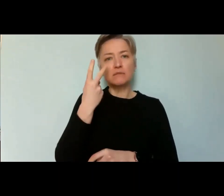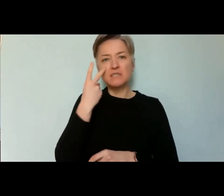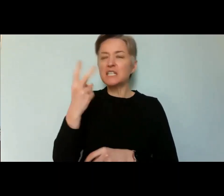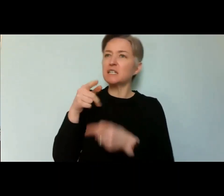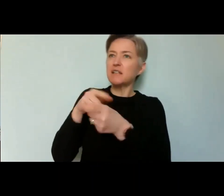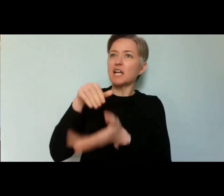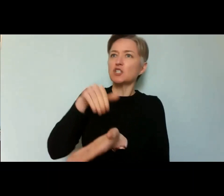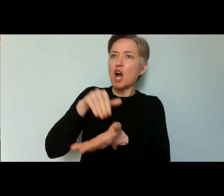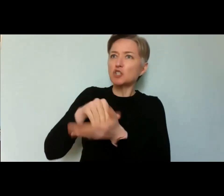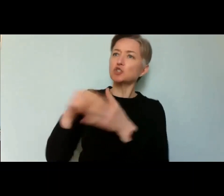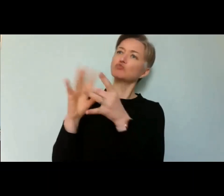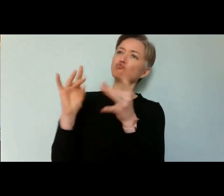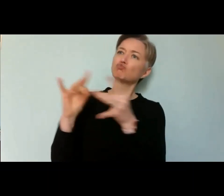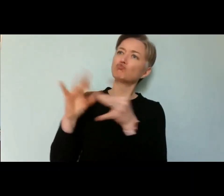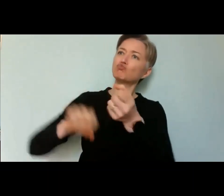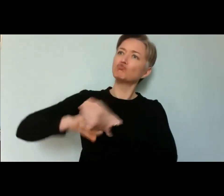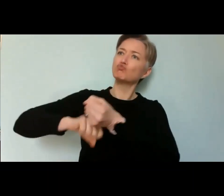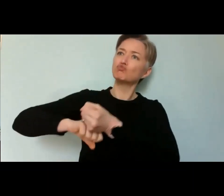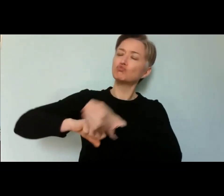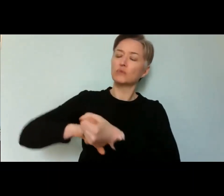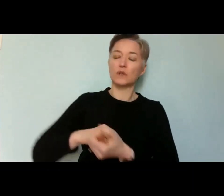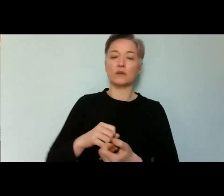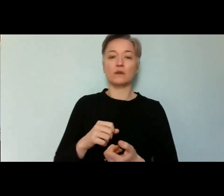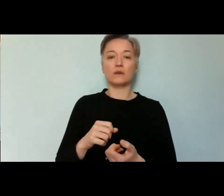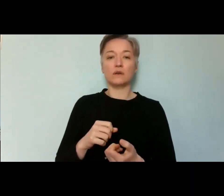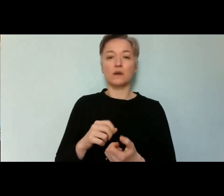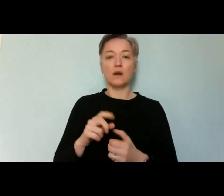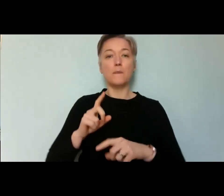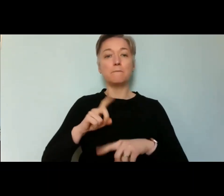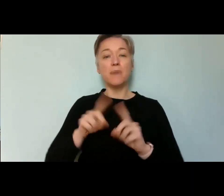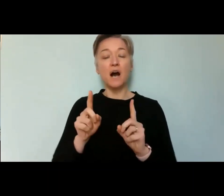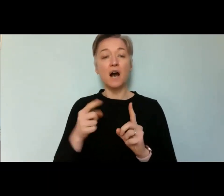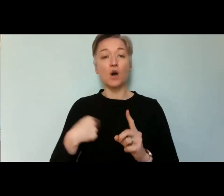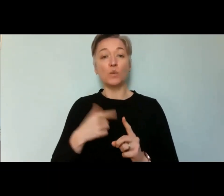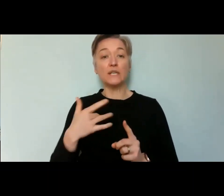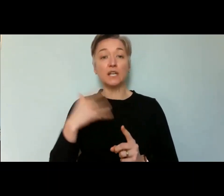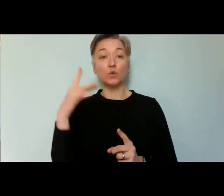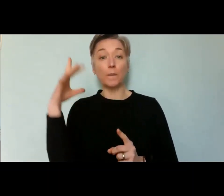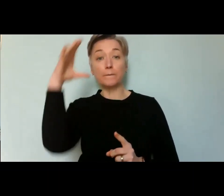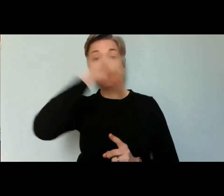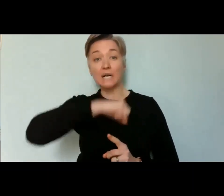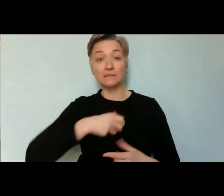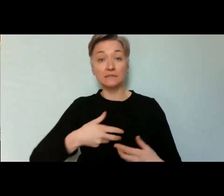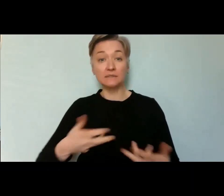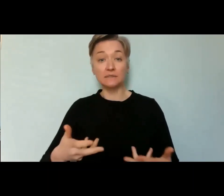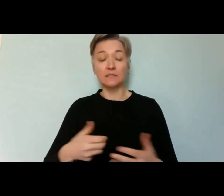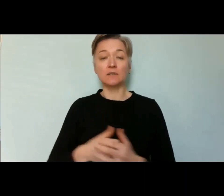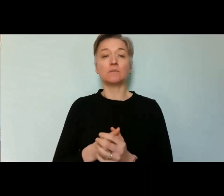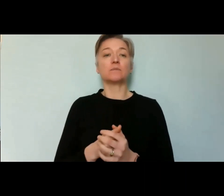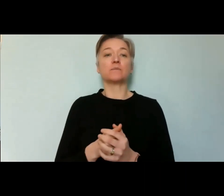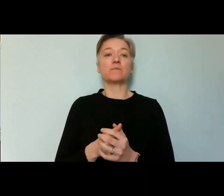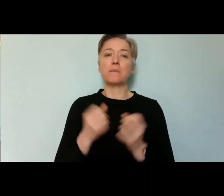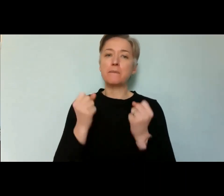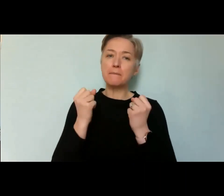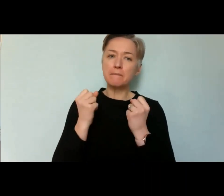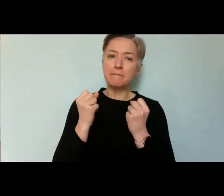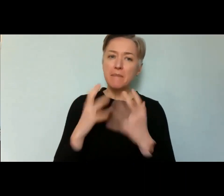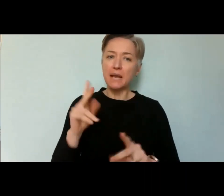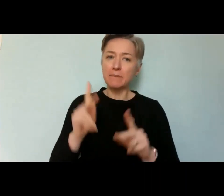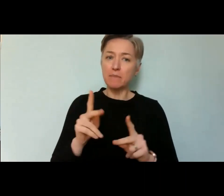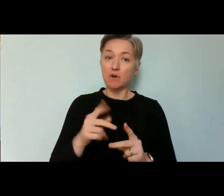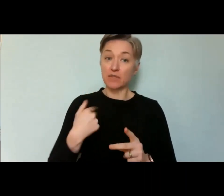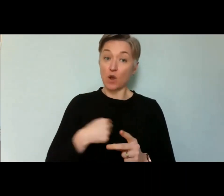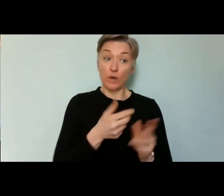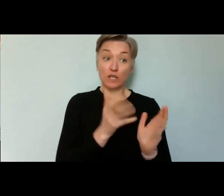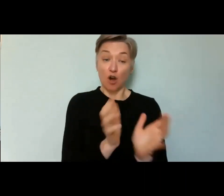doctors talk about it. But what we are overlooking is that quite a few of people that we're talking